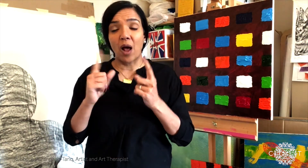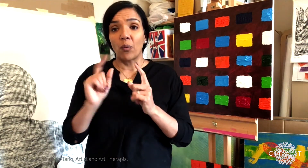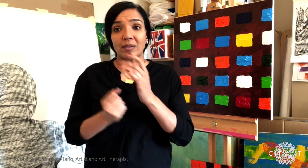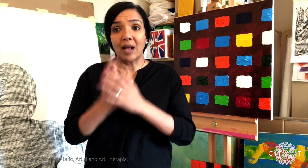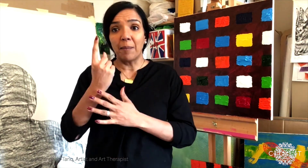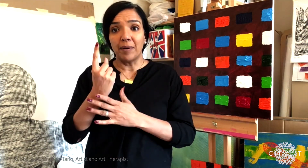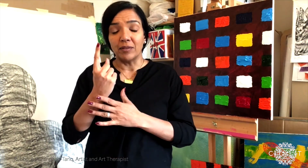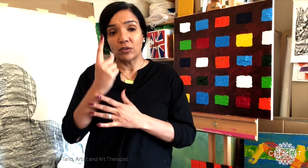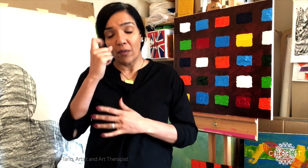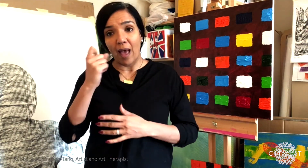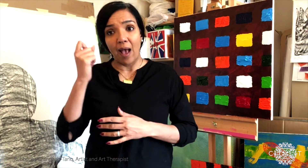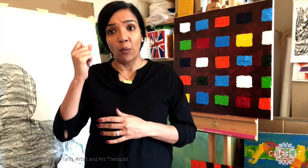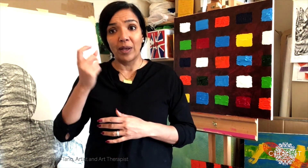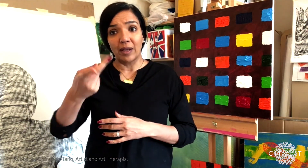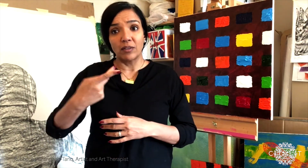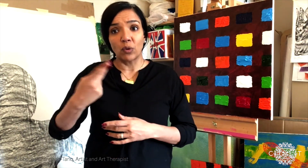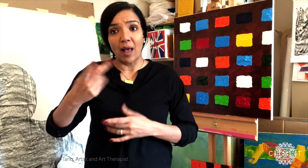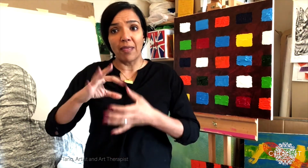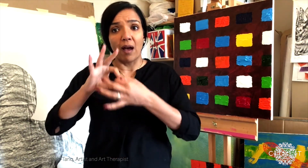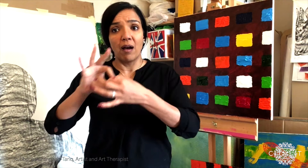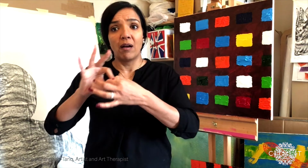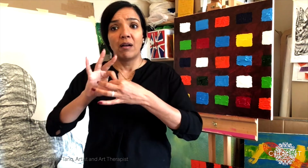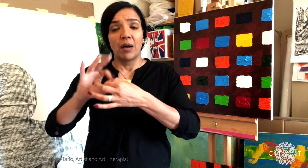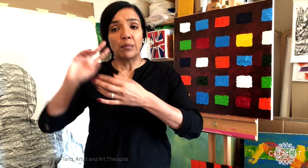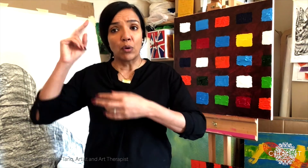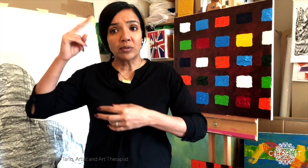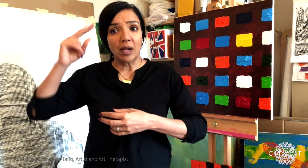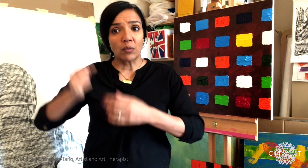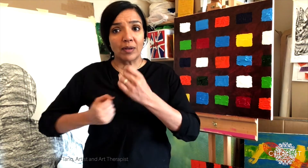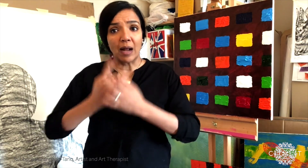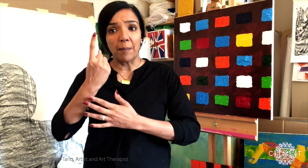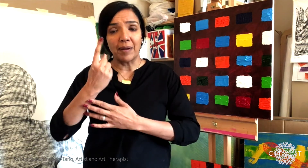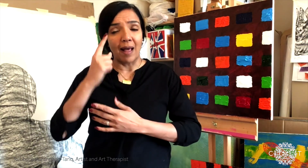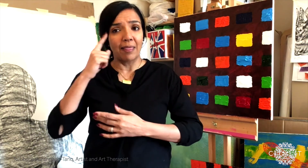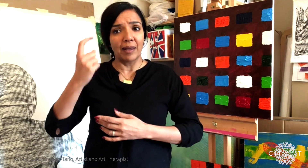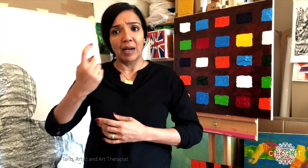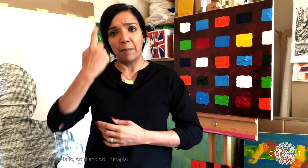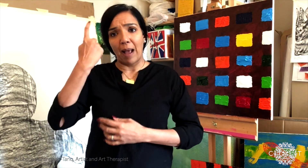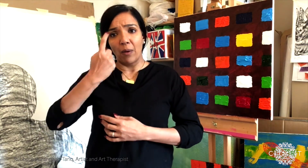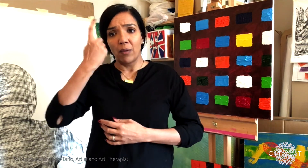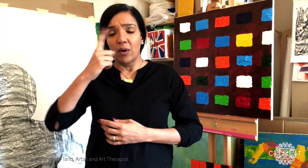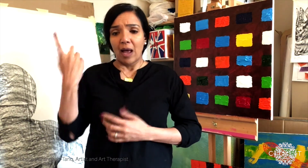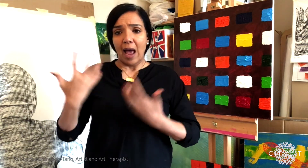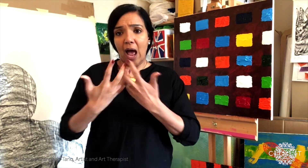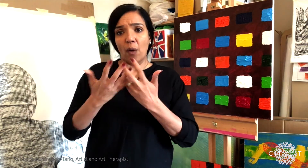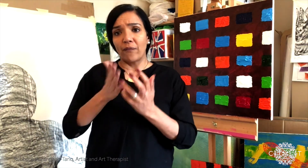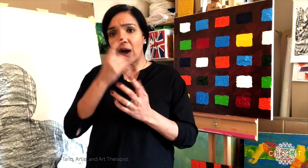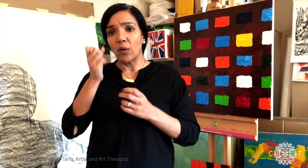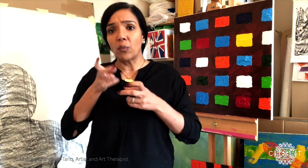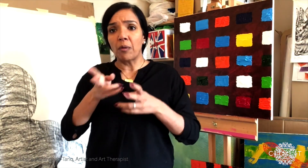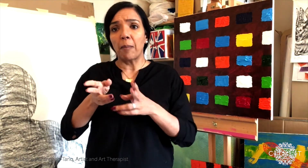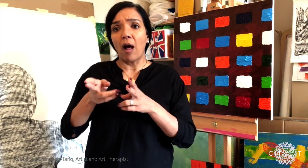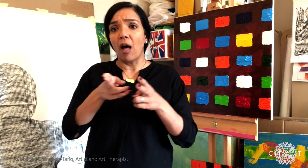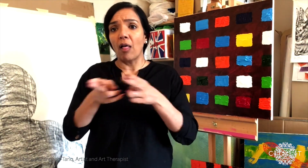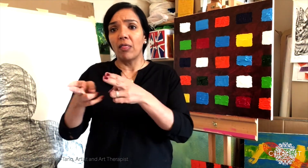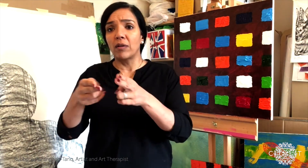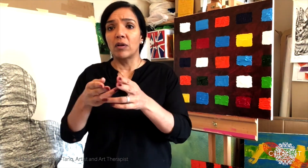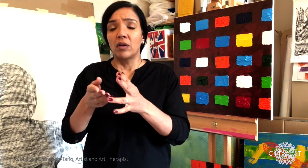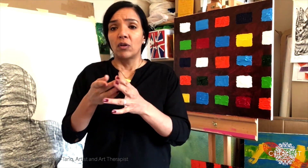what's happening so that we can together process what's happening and think about how we found a path to